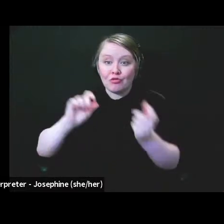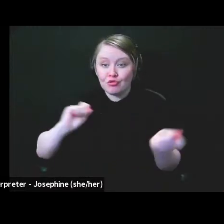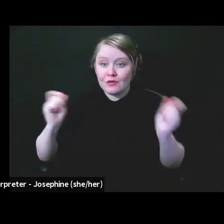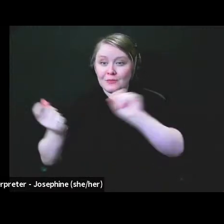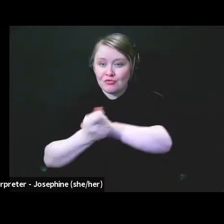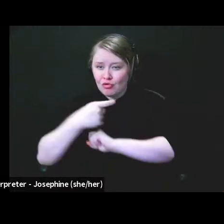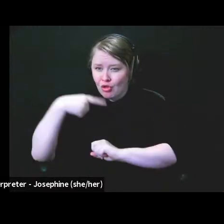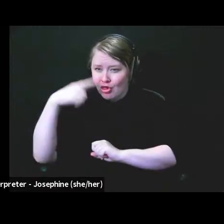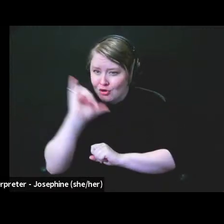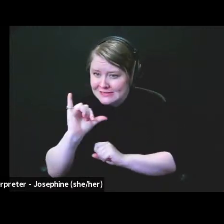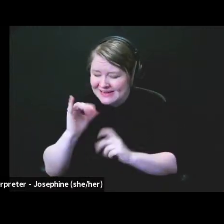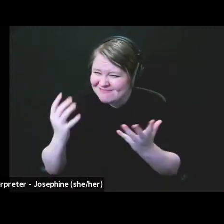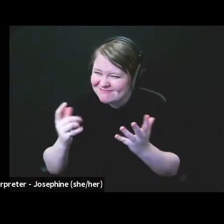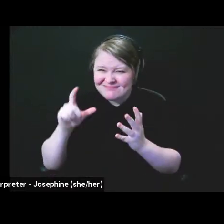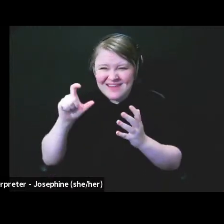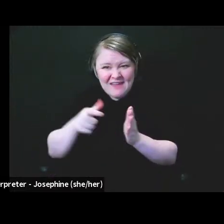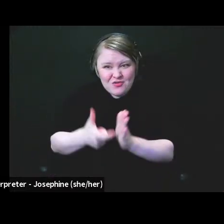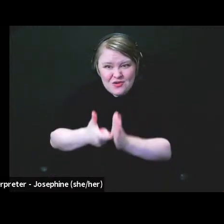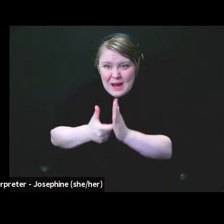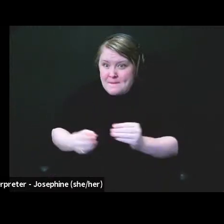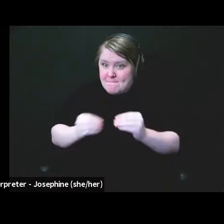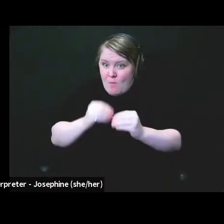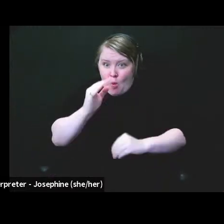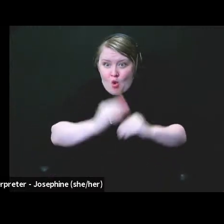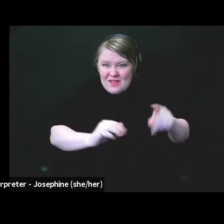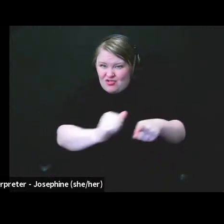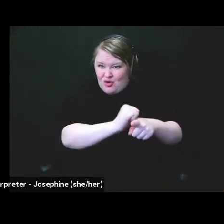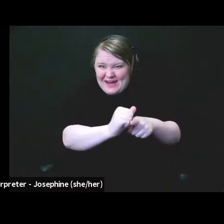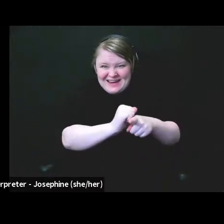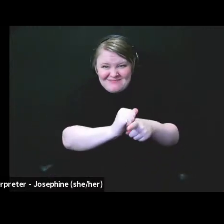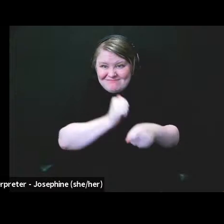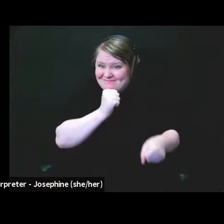to demand more than training, and we have to know that that